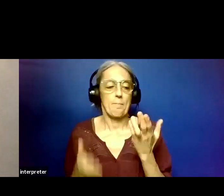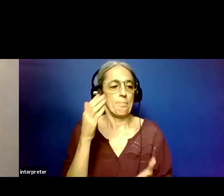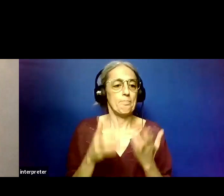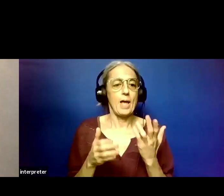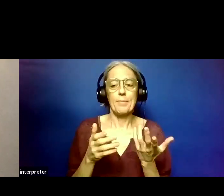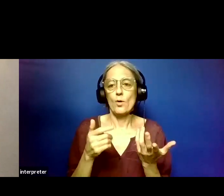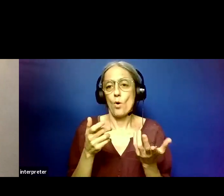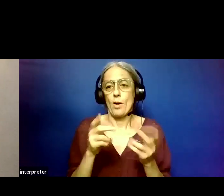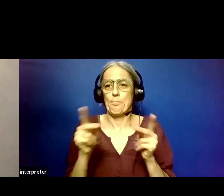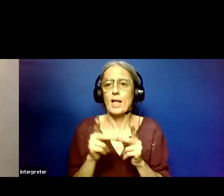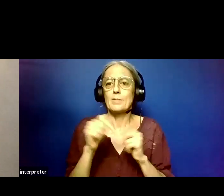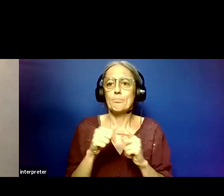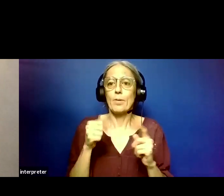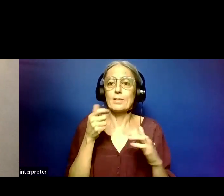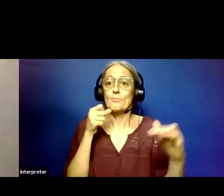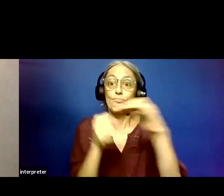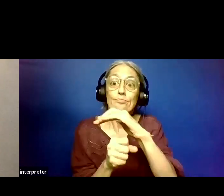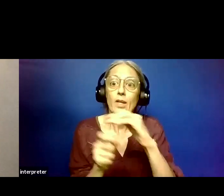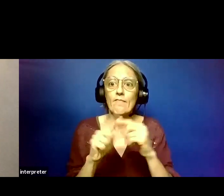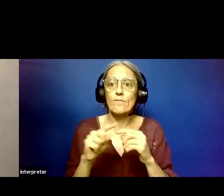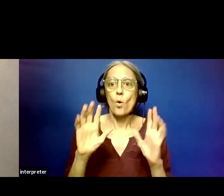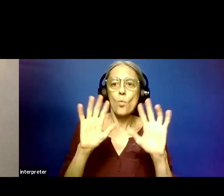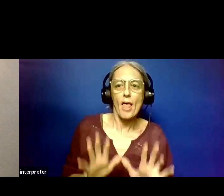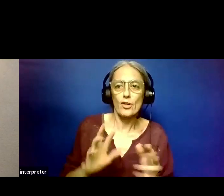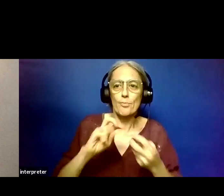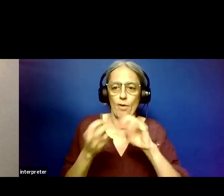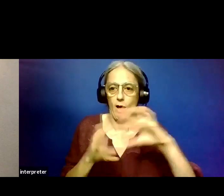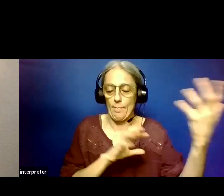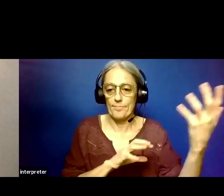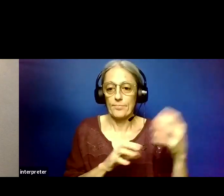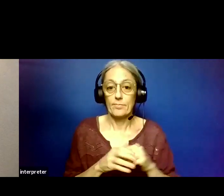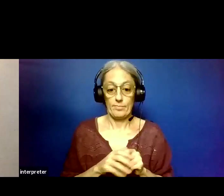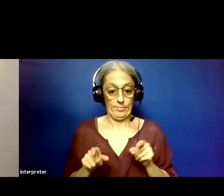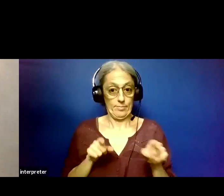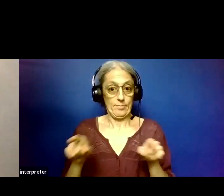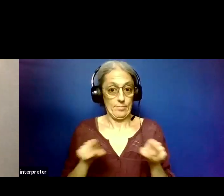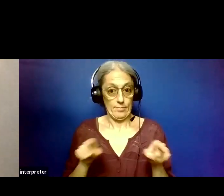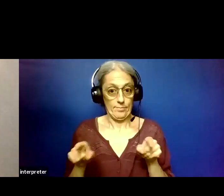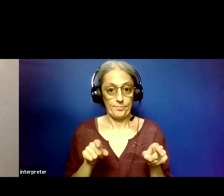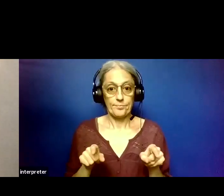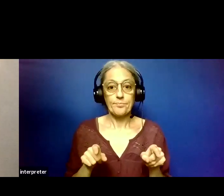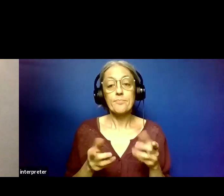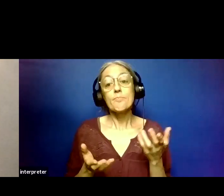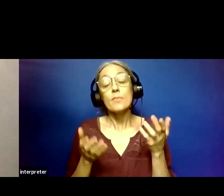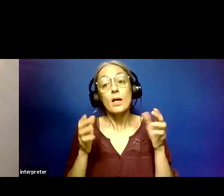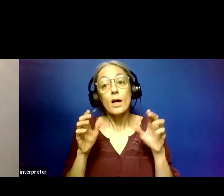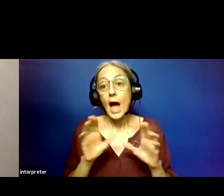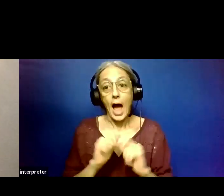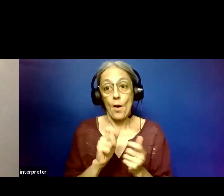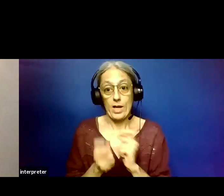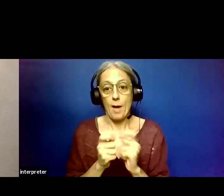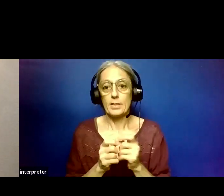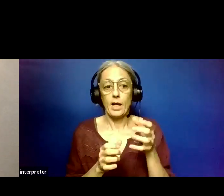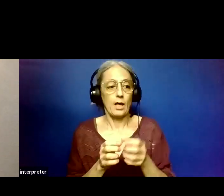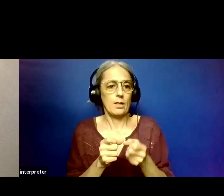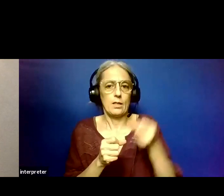or something like that, they both should be accommodated by assigning them, if possible, to different locations within the room